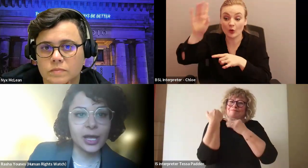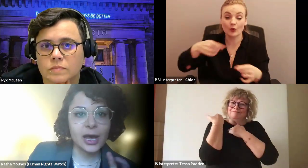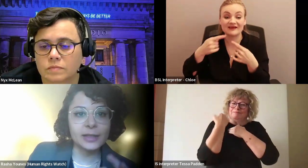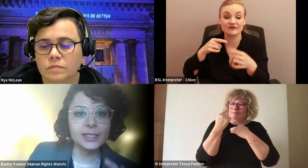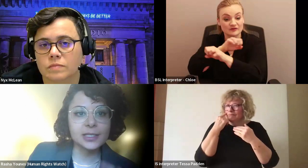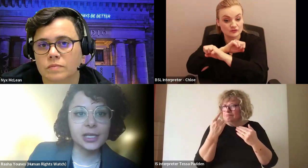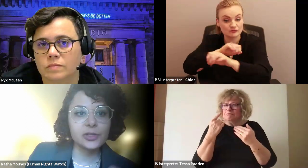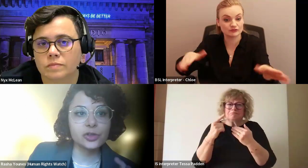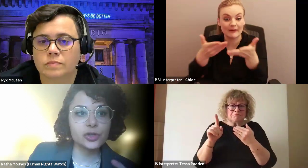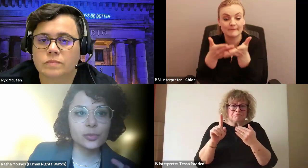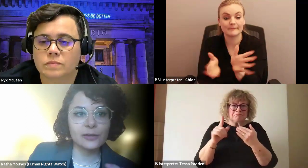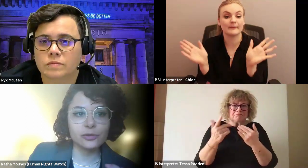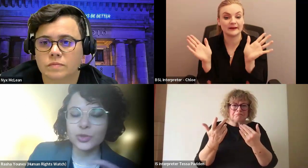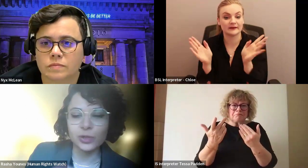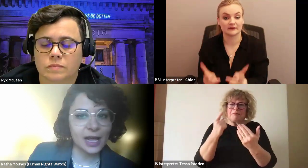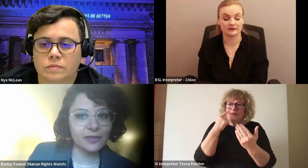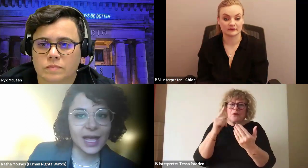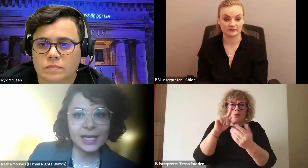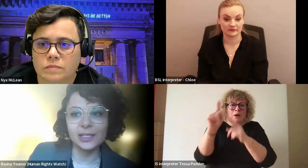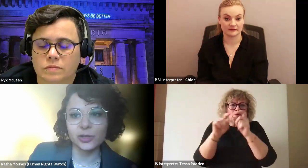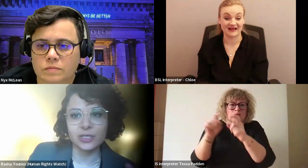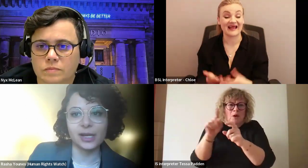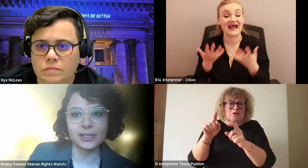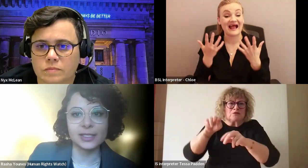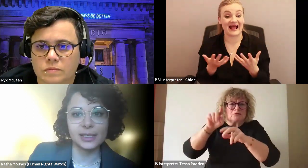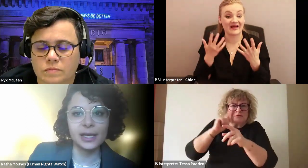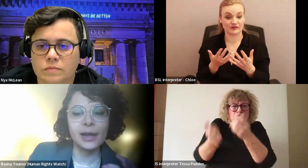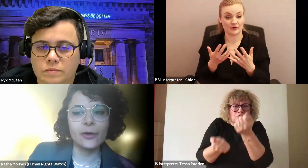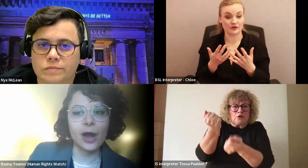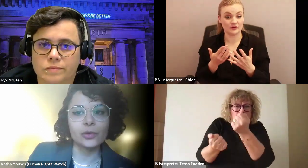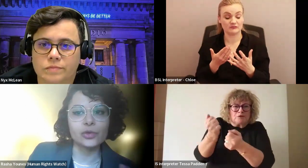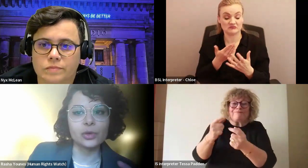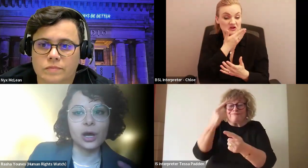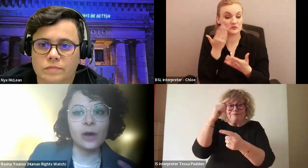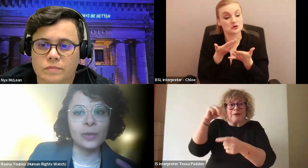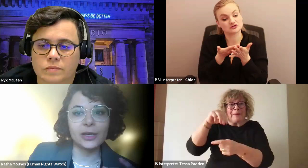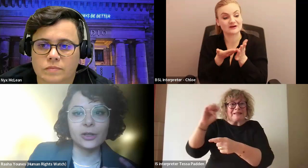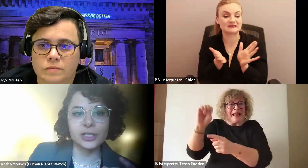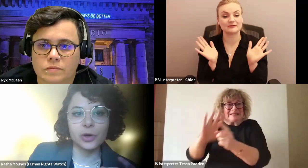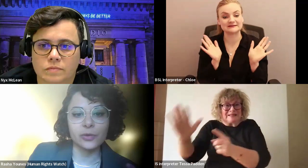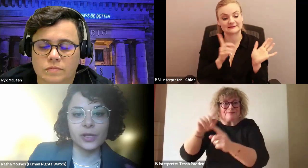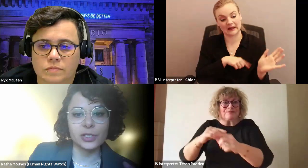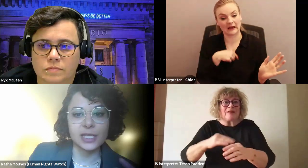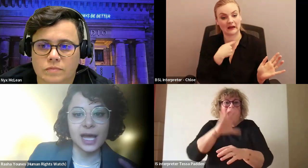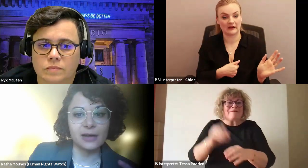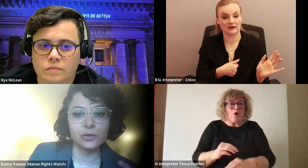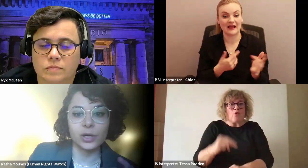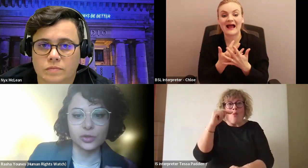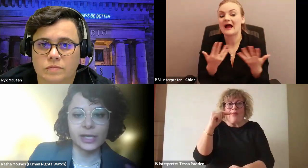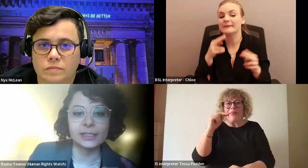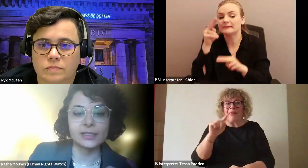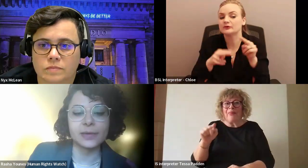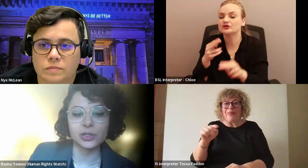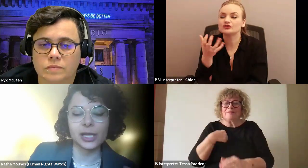public. At this stage, digital platforms do not have any transparency around how many content moderators they have